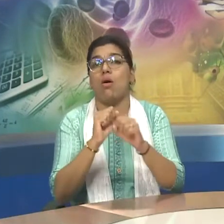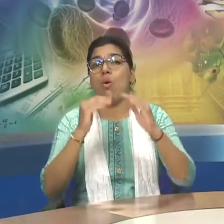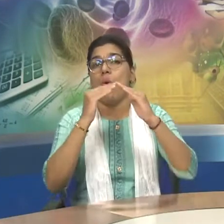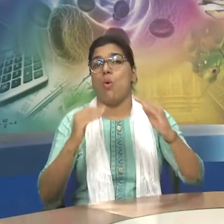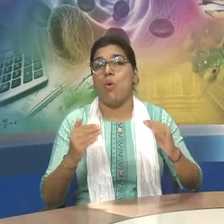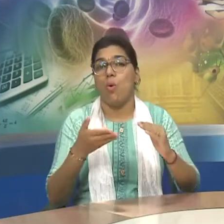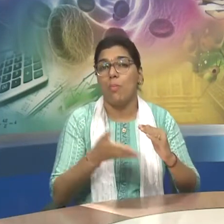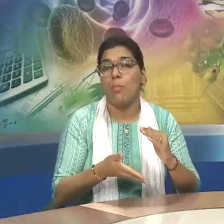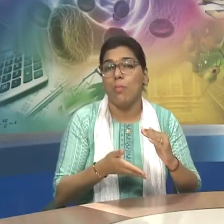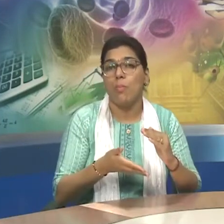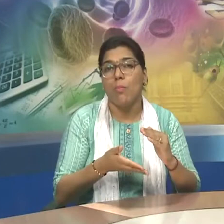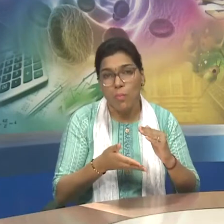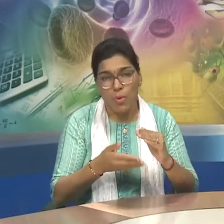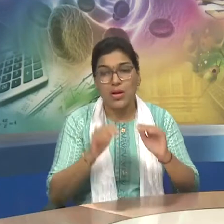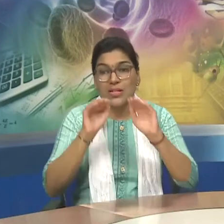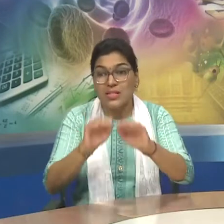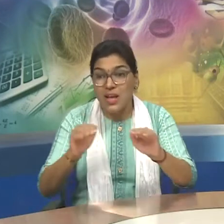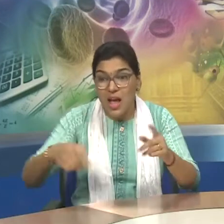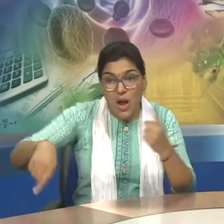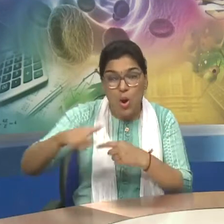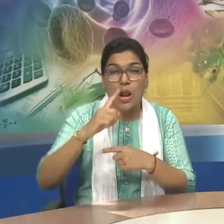that girls and